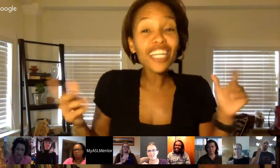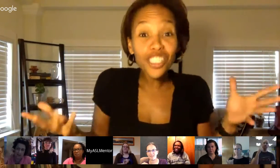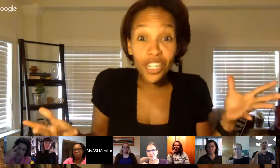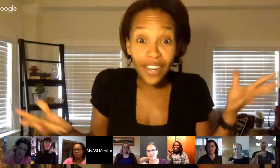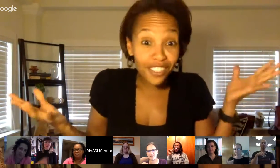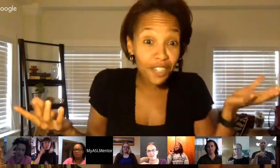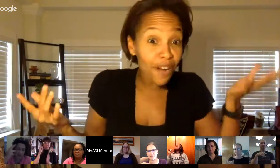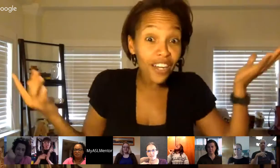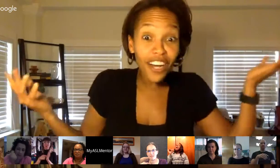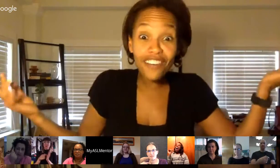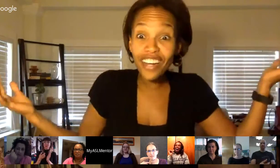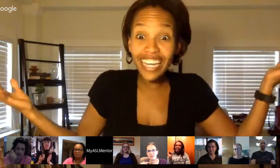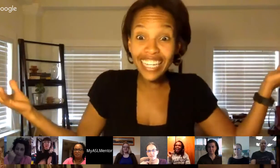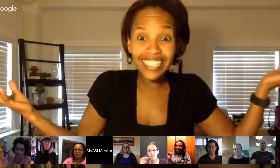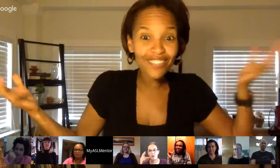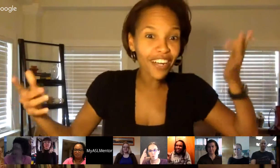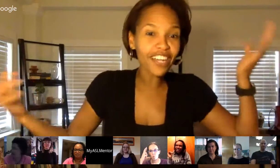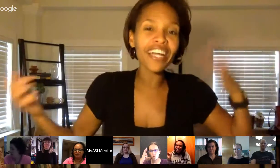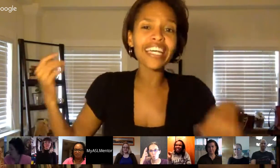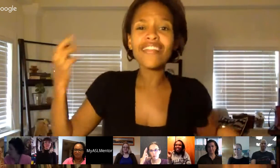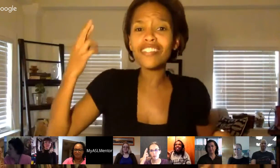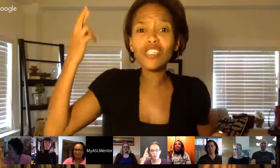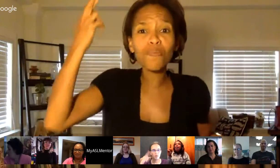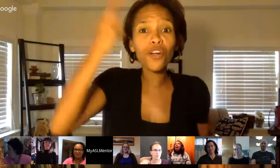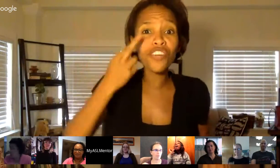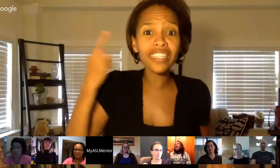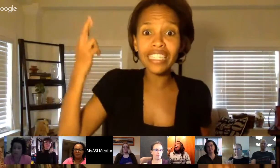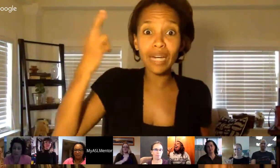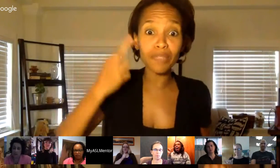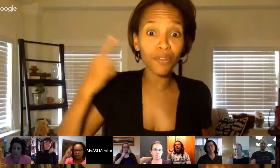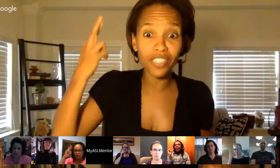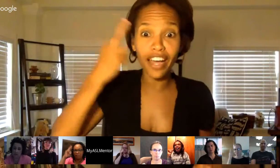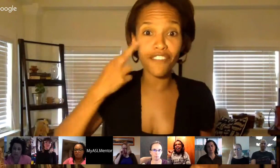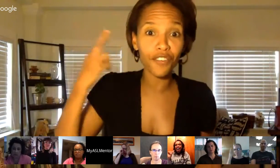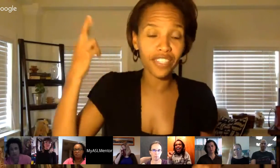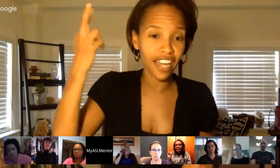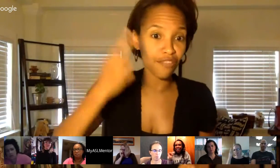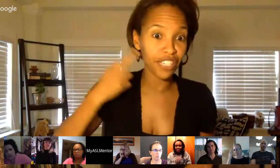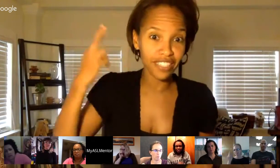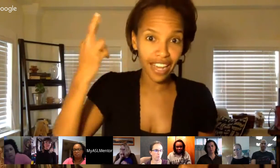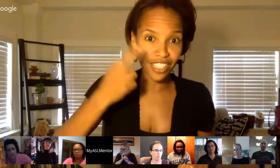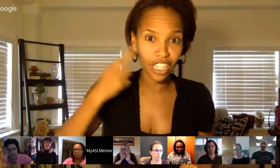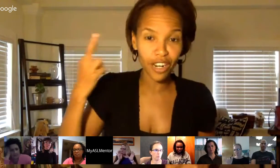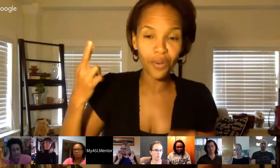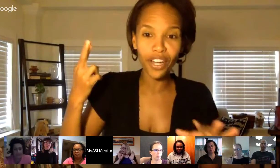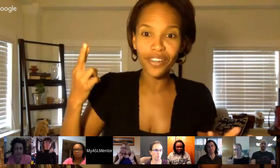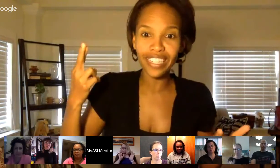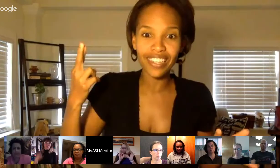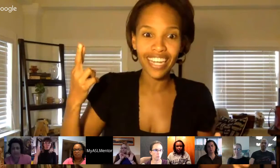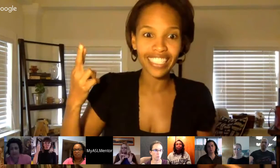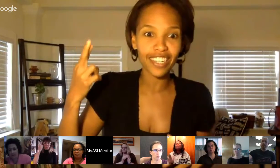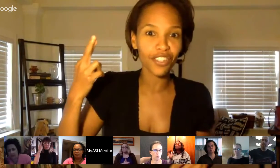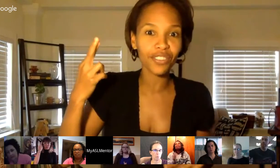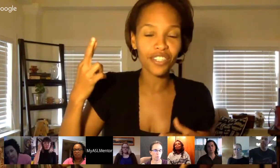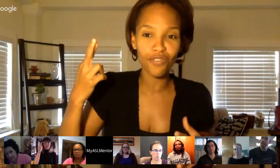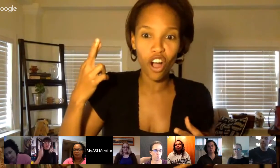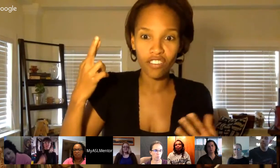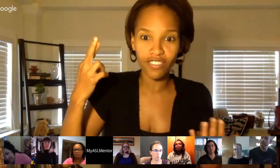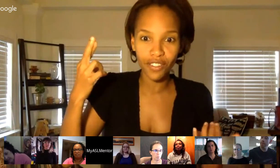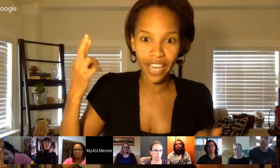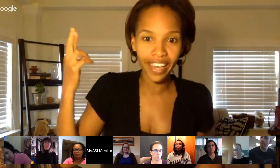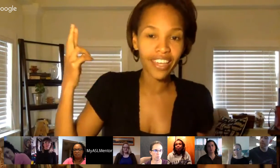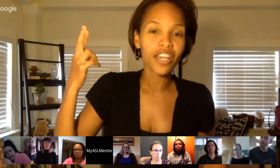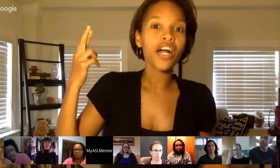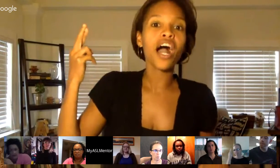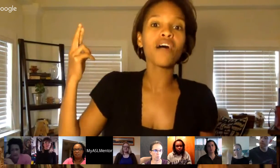It's not a trick question, you're probably all right. You're probably all right. This is a perfectly acceptable sign for the sign realize, so I don't want you guys to think you did it